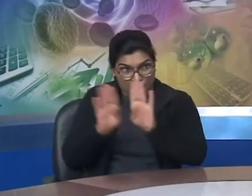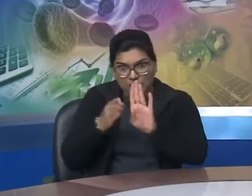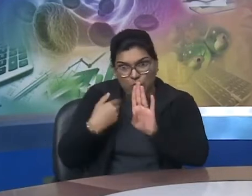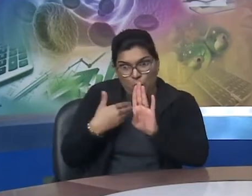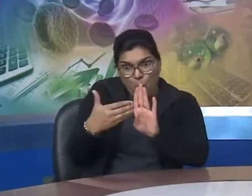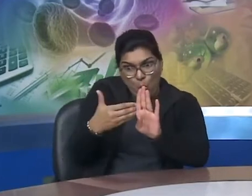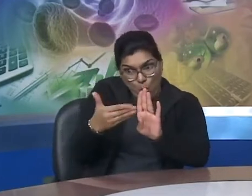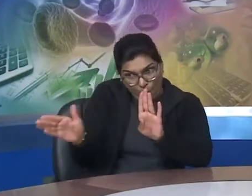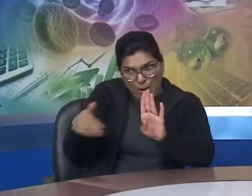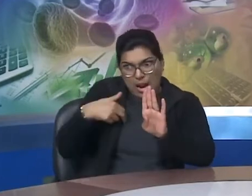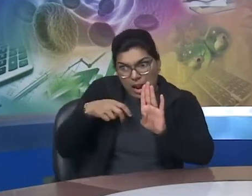from the